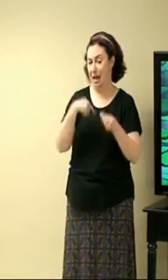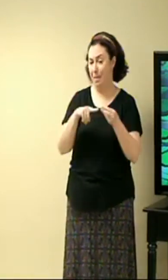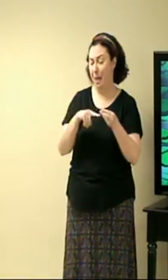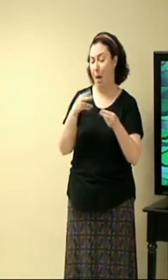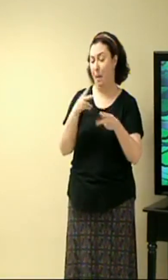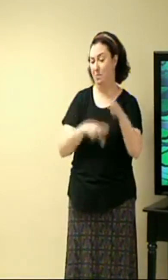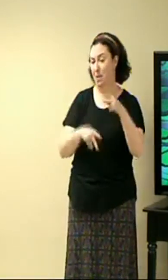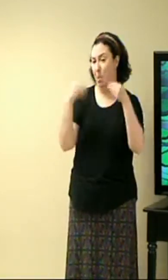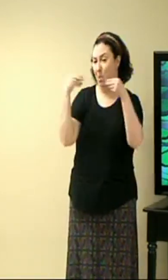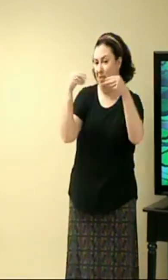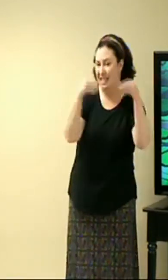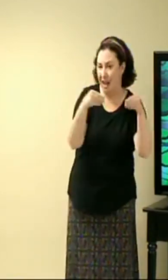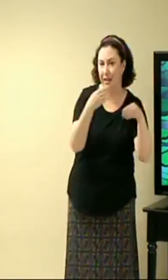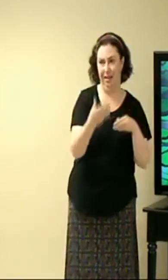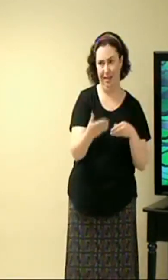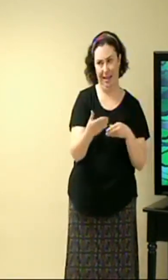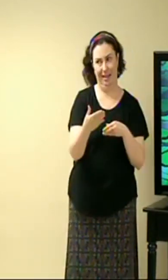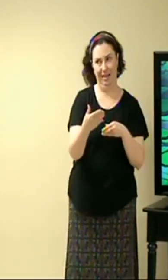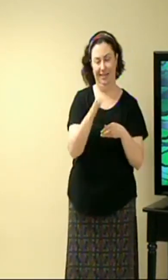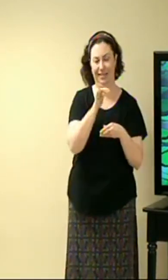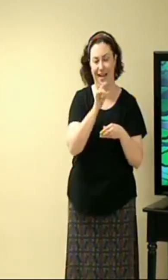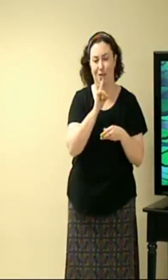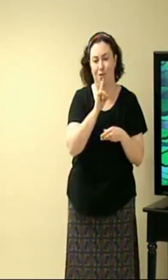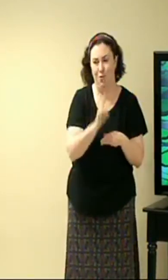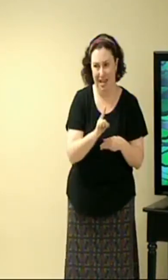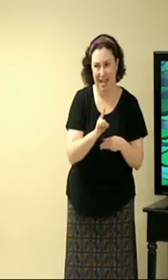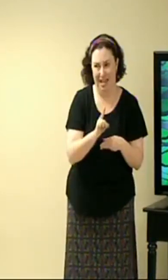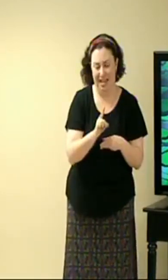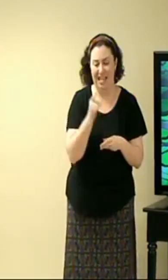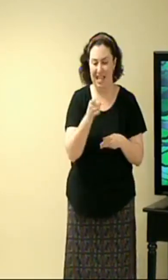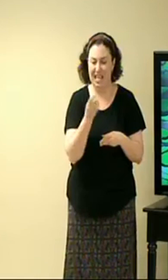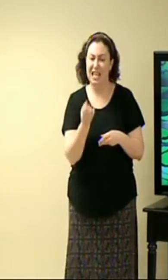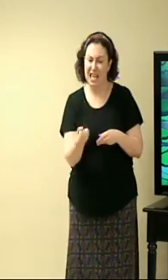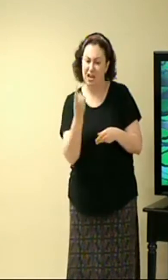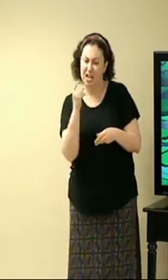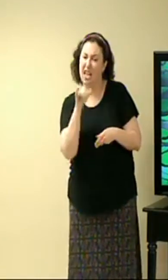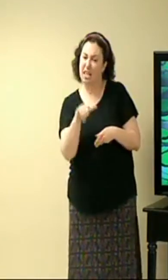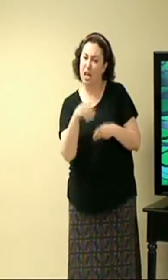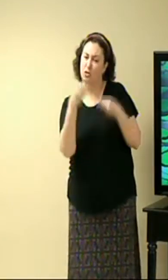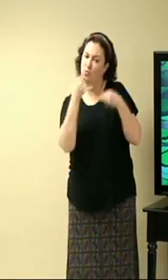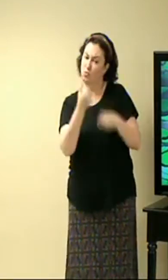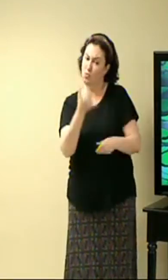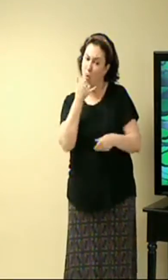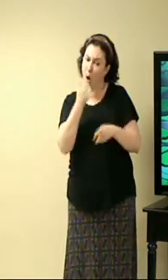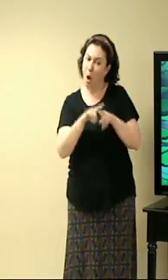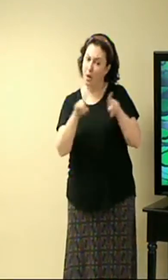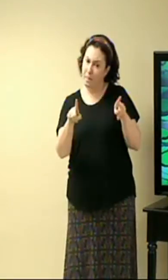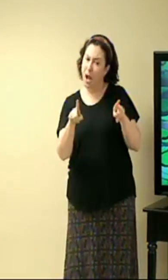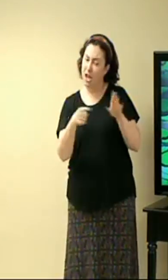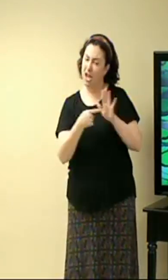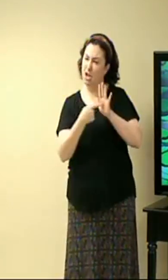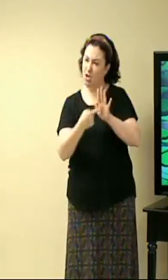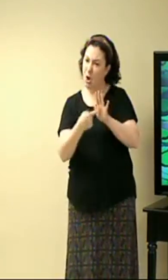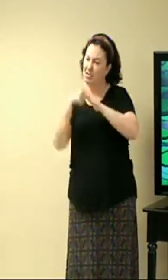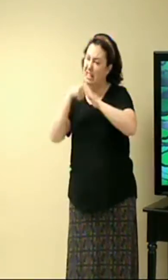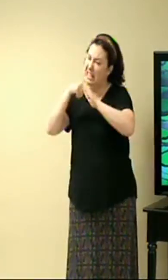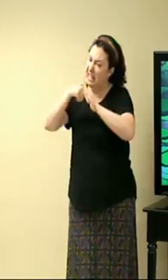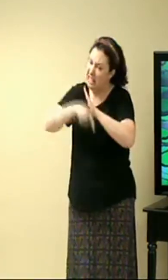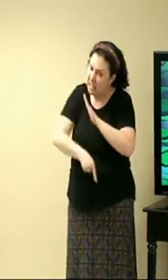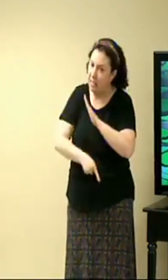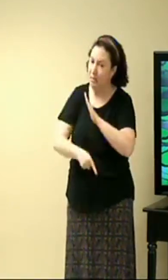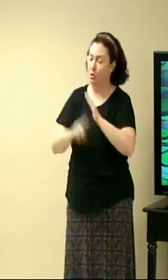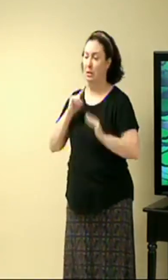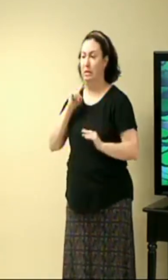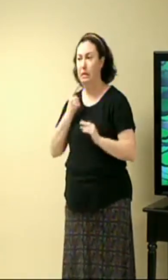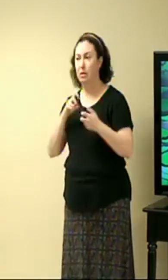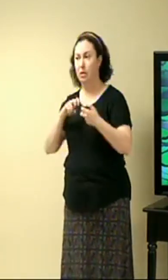knows that's wrong, but he understands that that is simply a symptom of a deeper issue. The deeper issue is that all these people are coming